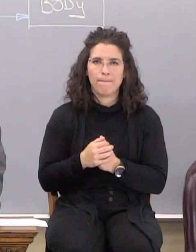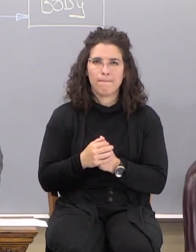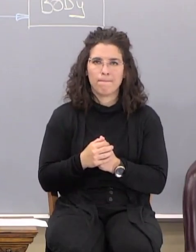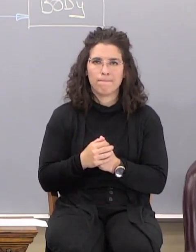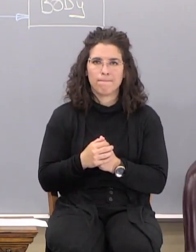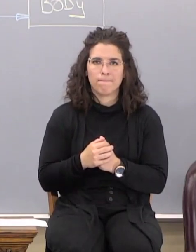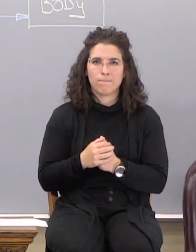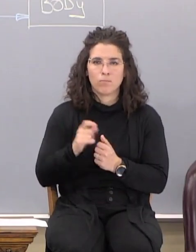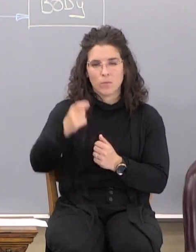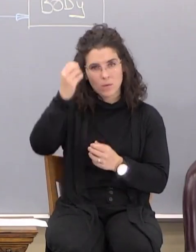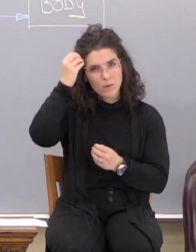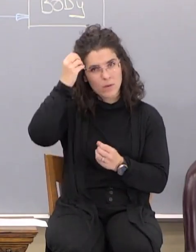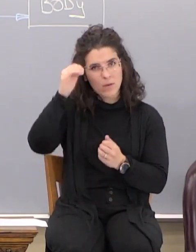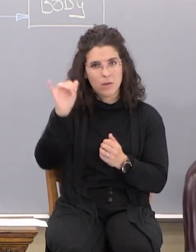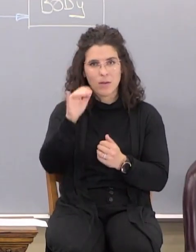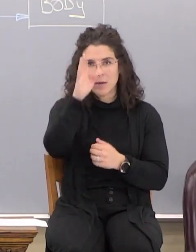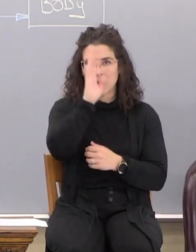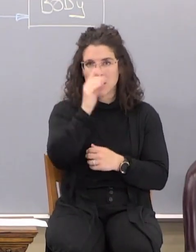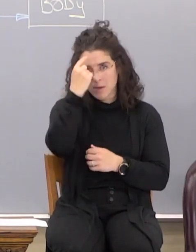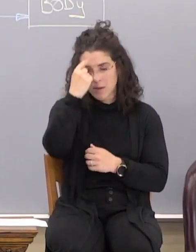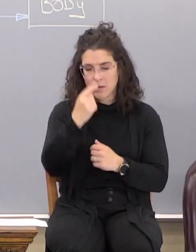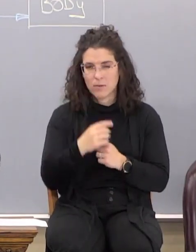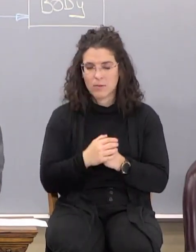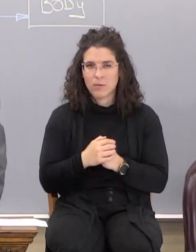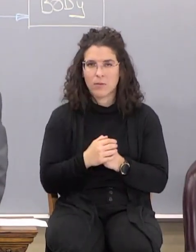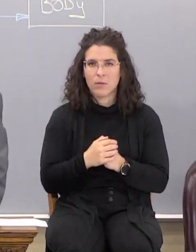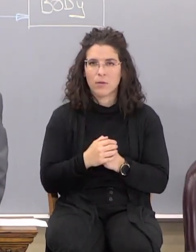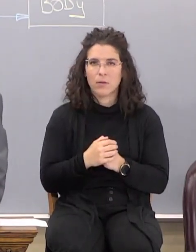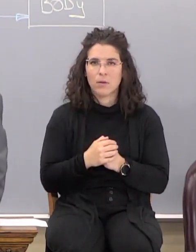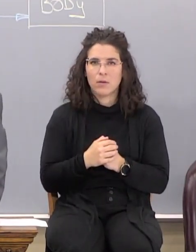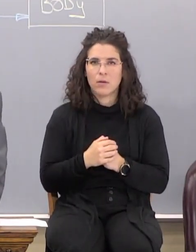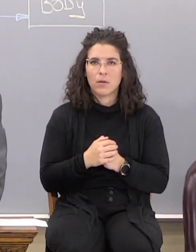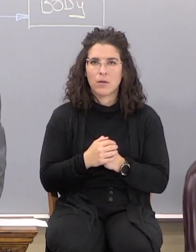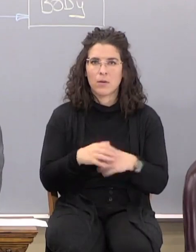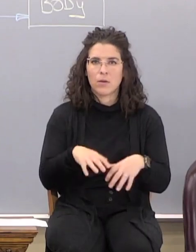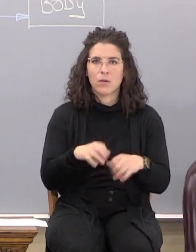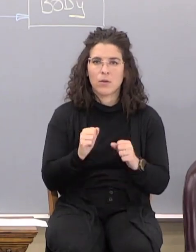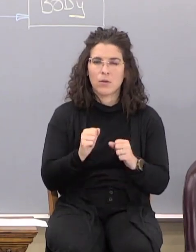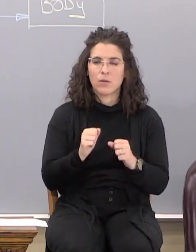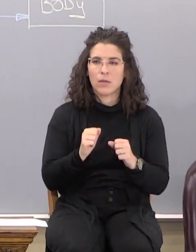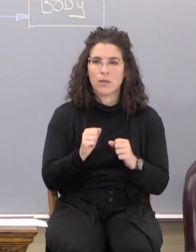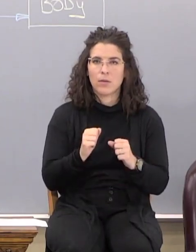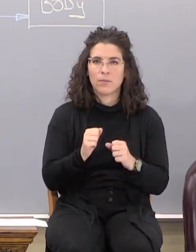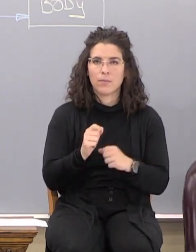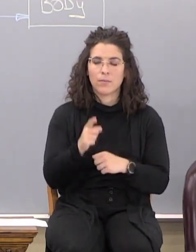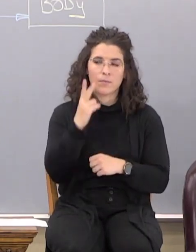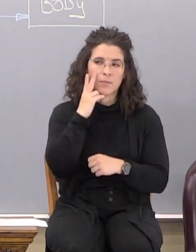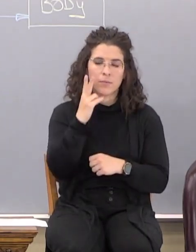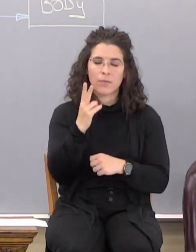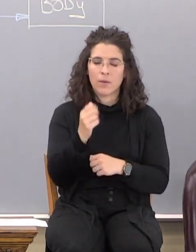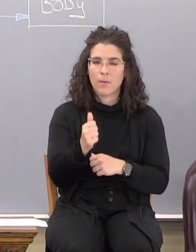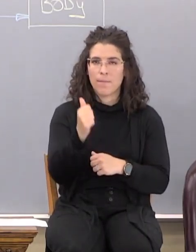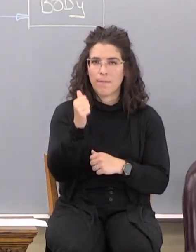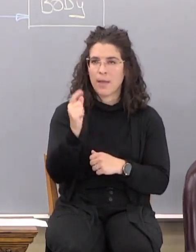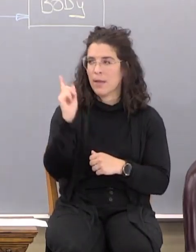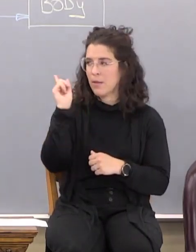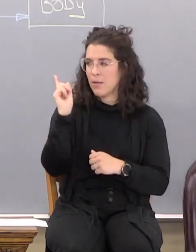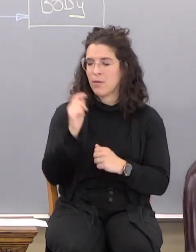You're going to think like God thinks. And you're going to take your mortal... You see, back here,